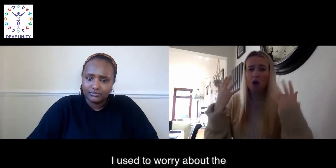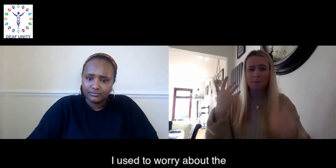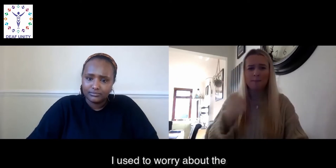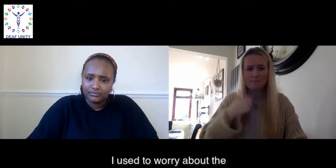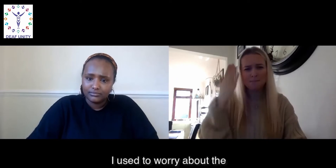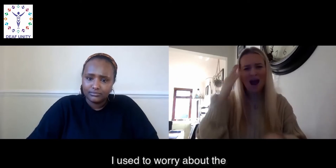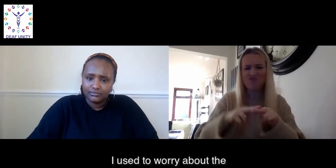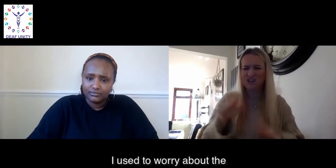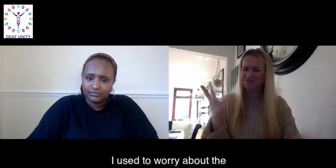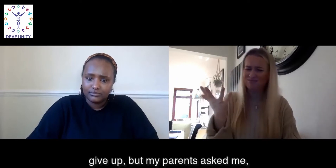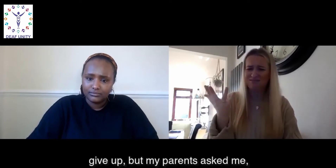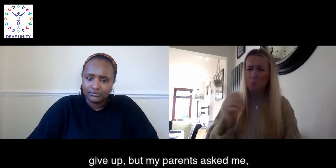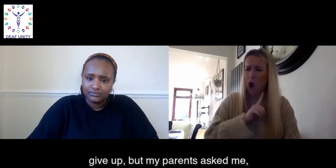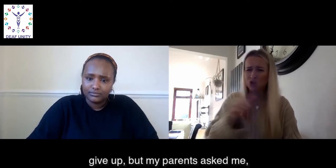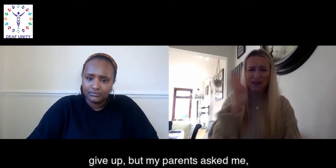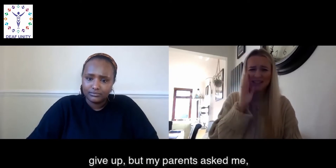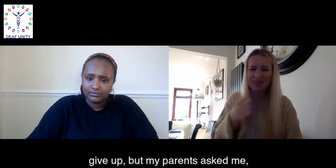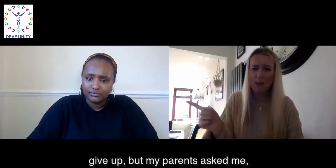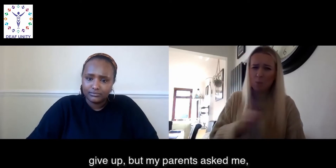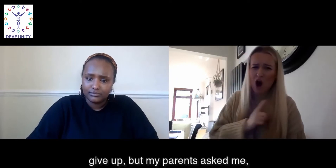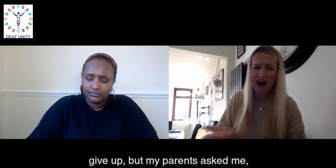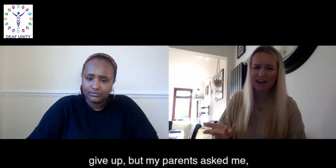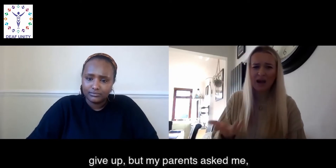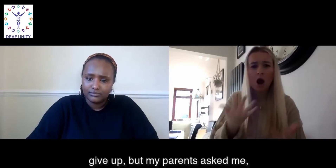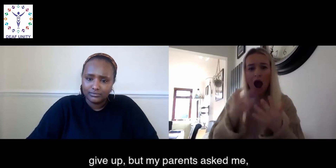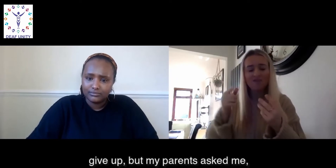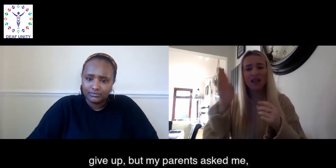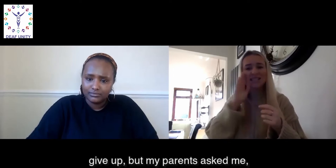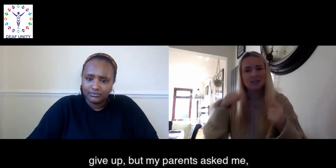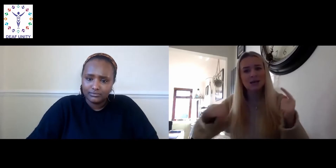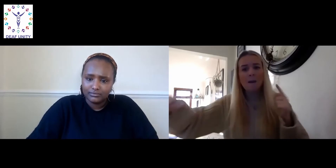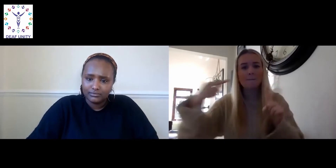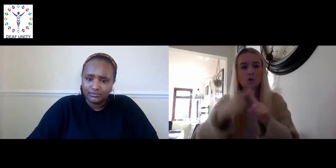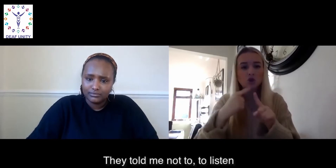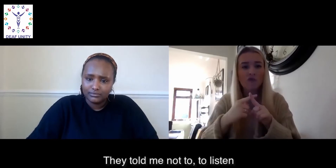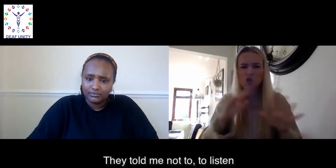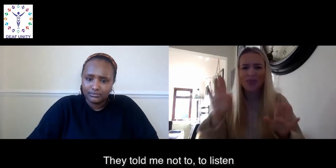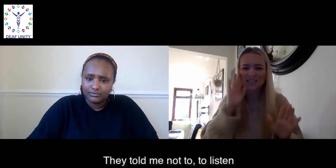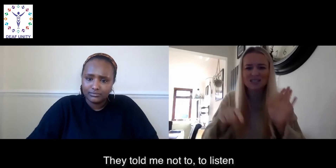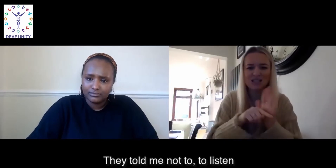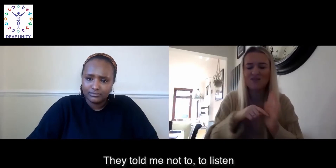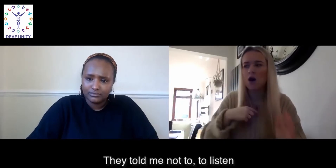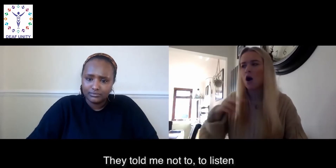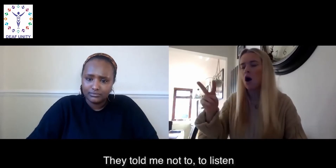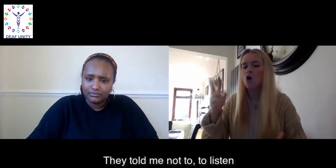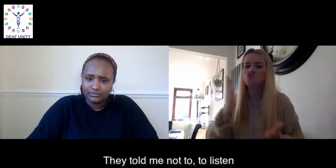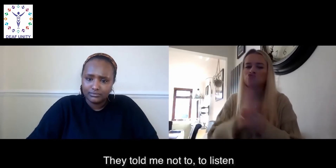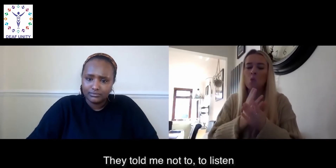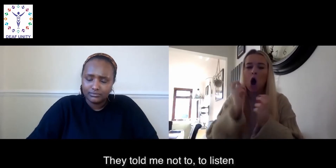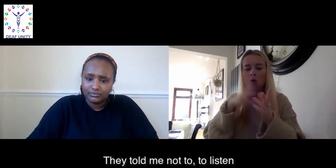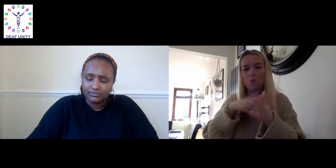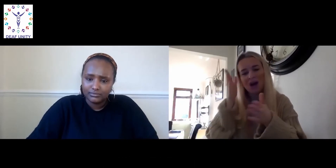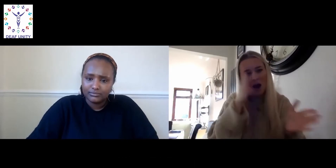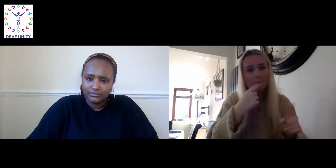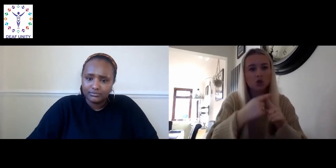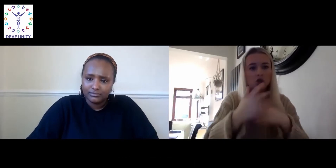negative comments and want to give up, but my parents asked me, why are you listening to them? They told me not to listen to the positive comments and to